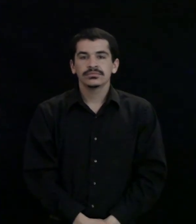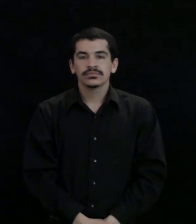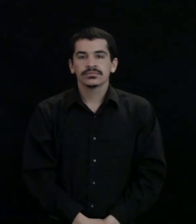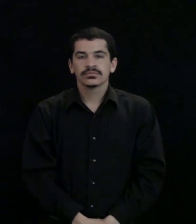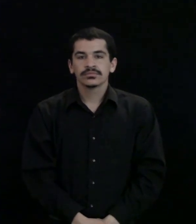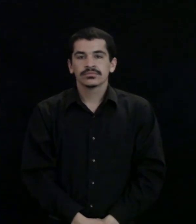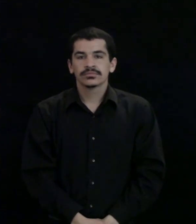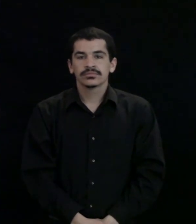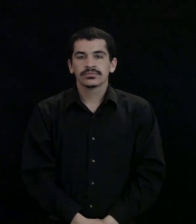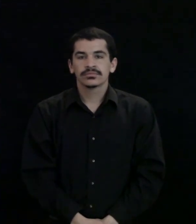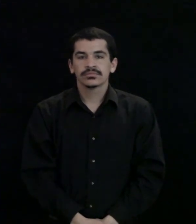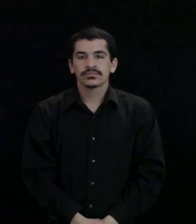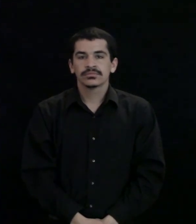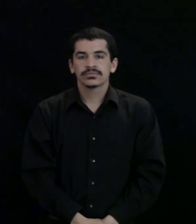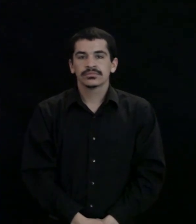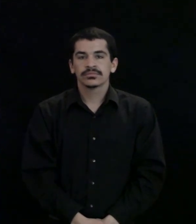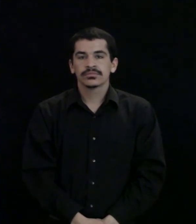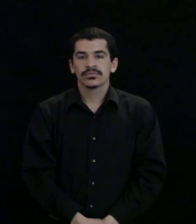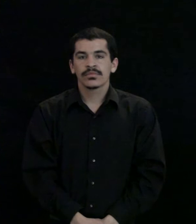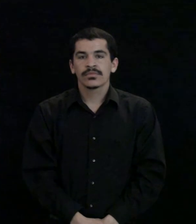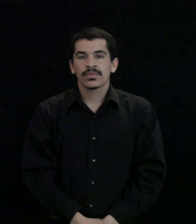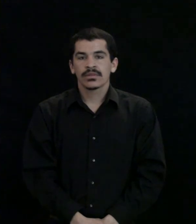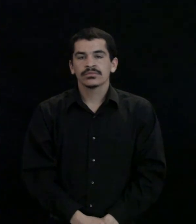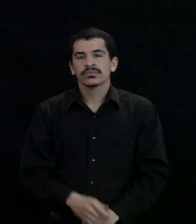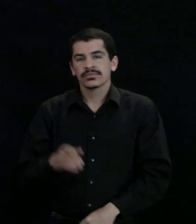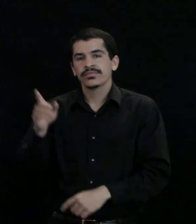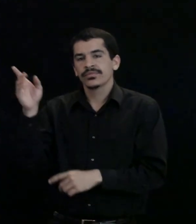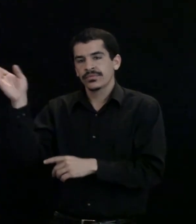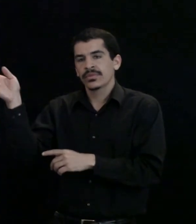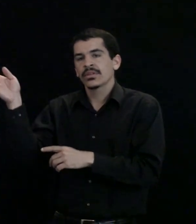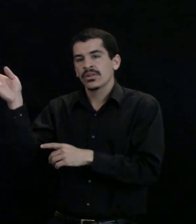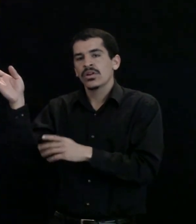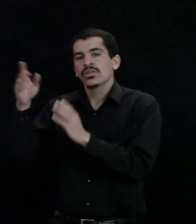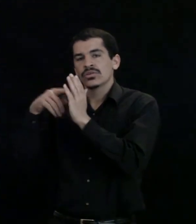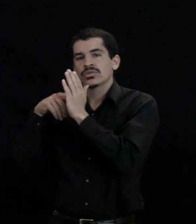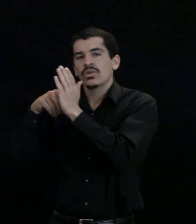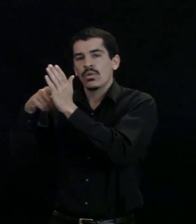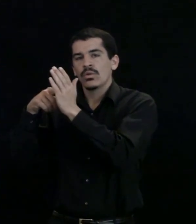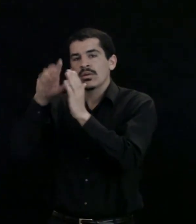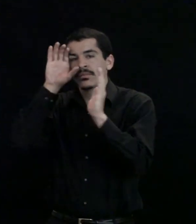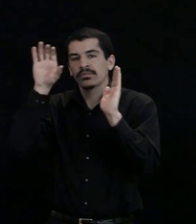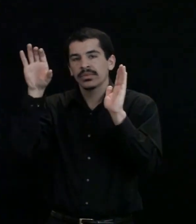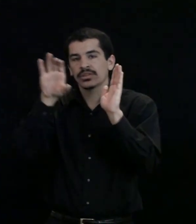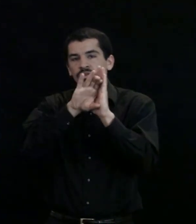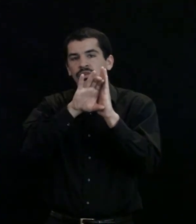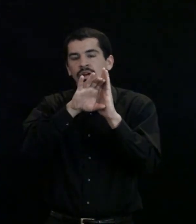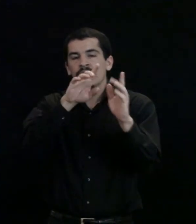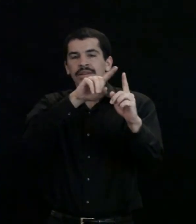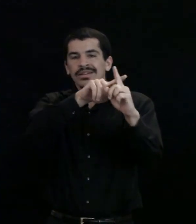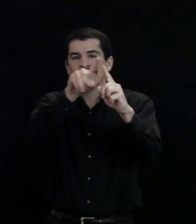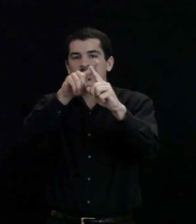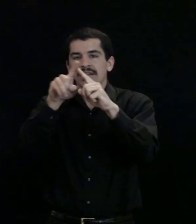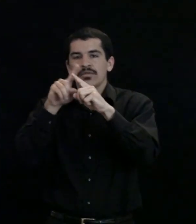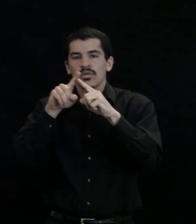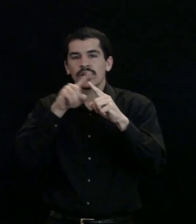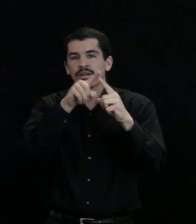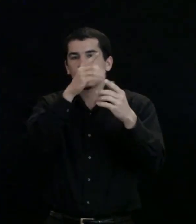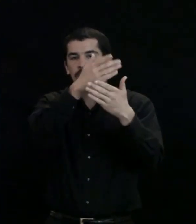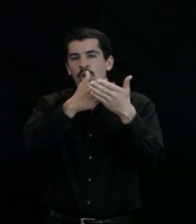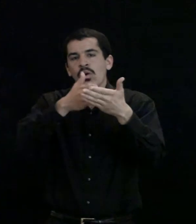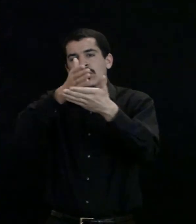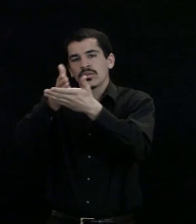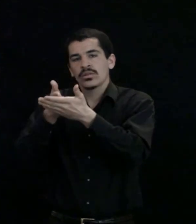This slide shows a diagram of the different aspects of the